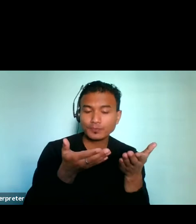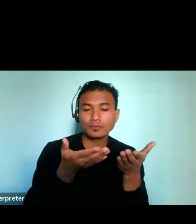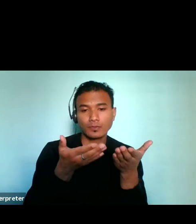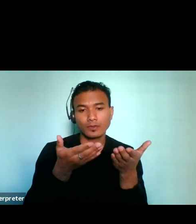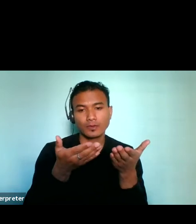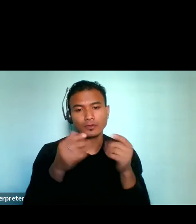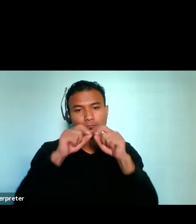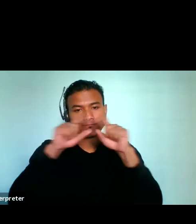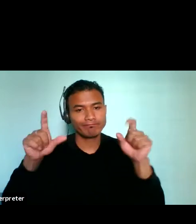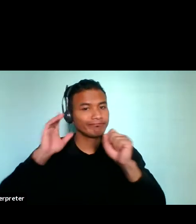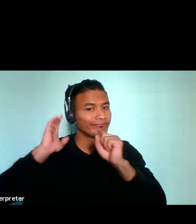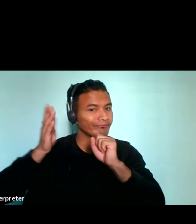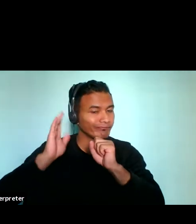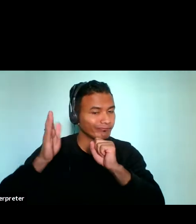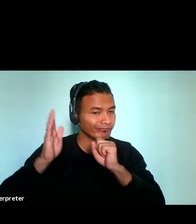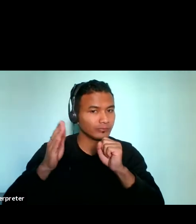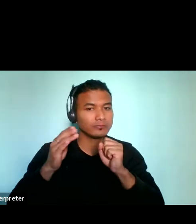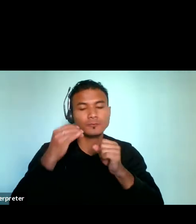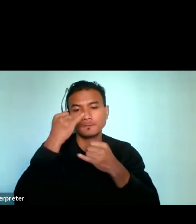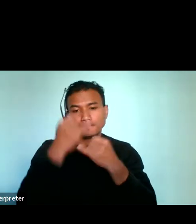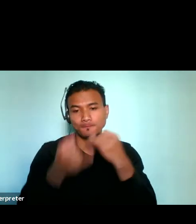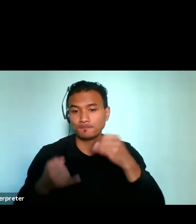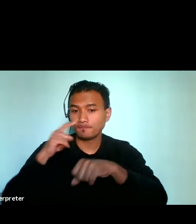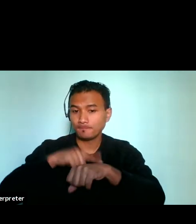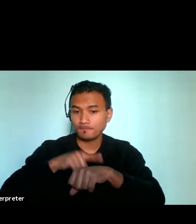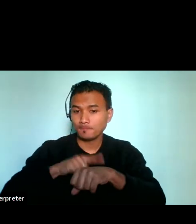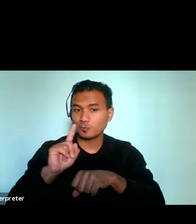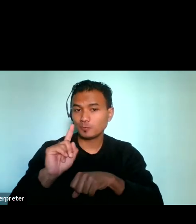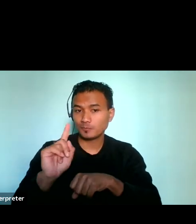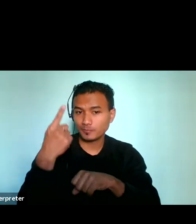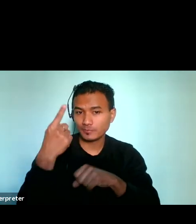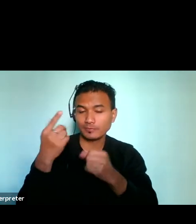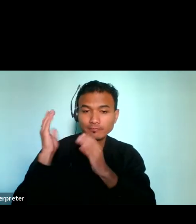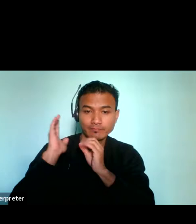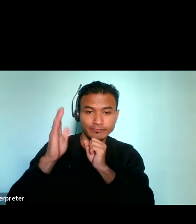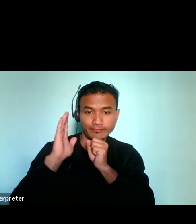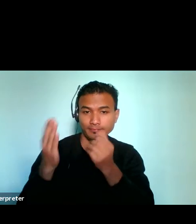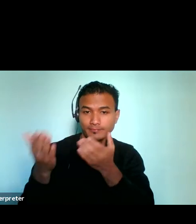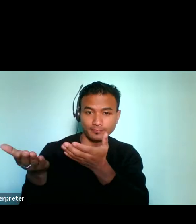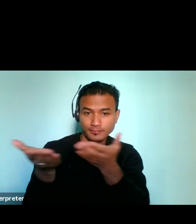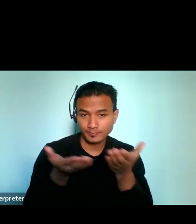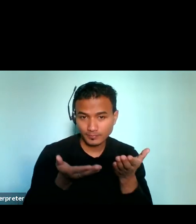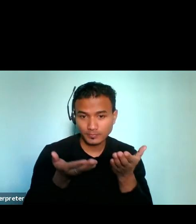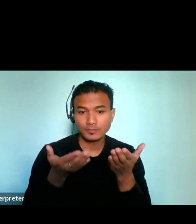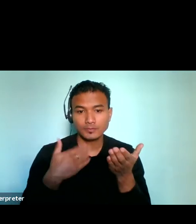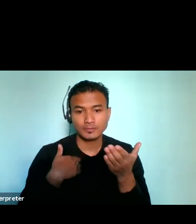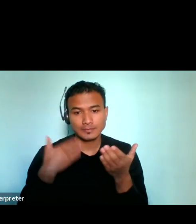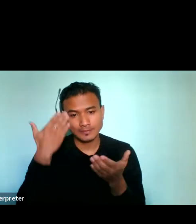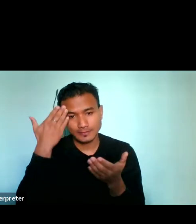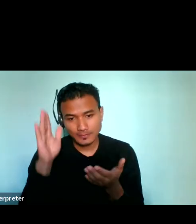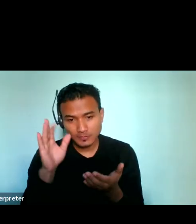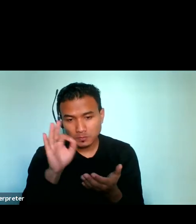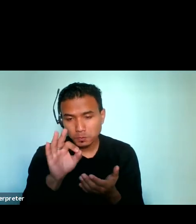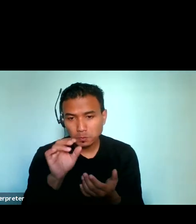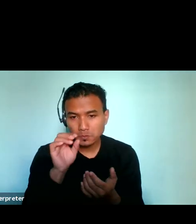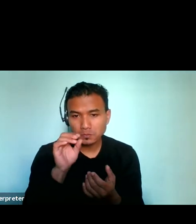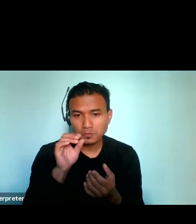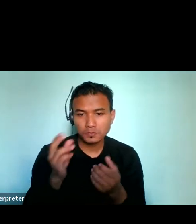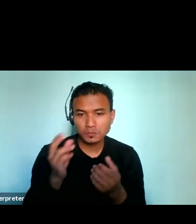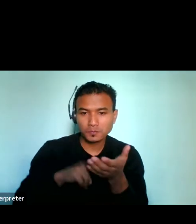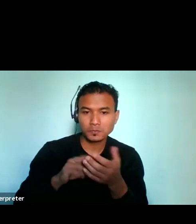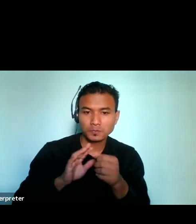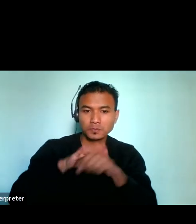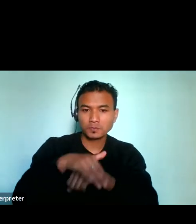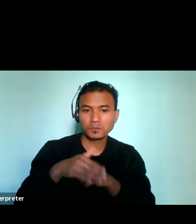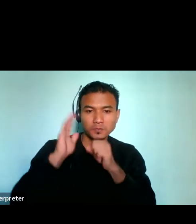closing remarks for one last time. The first one is I don't think I need to introduce him anymore.